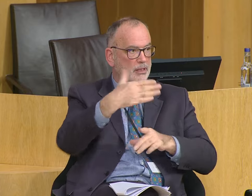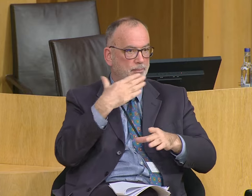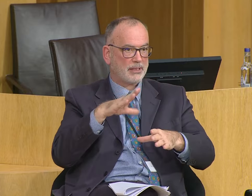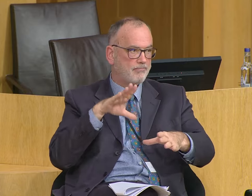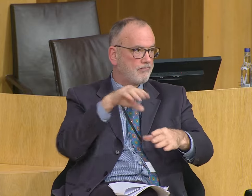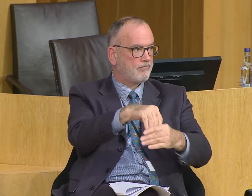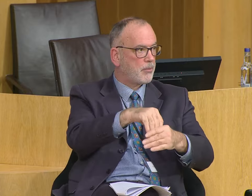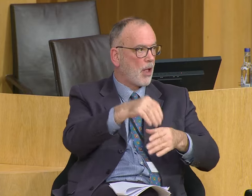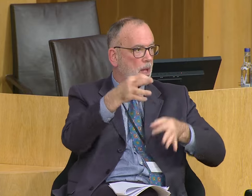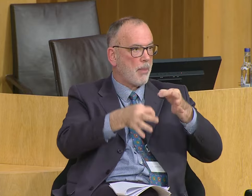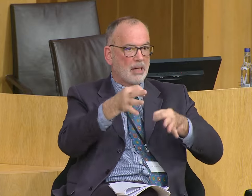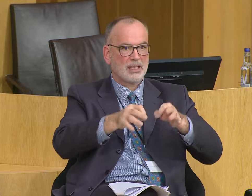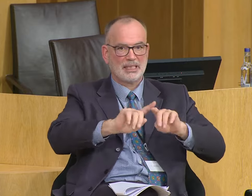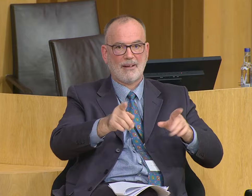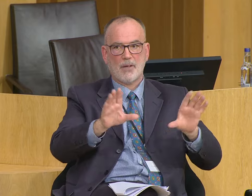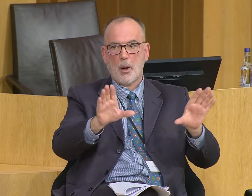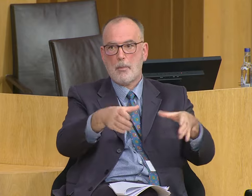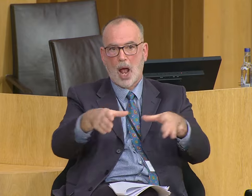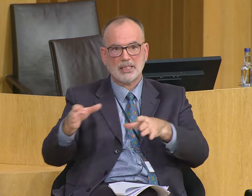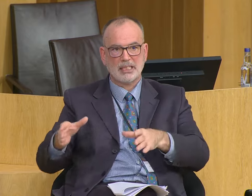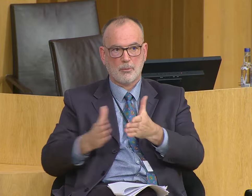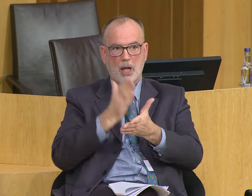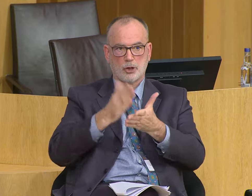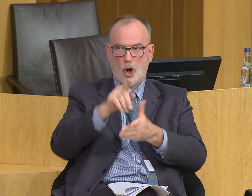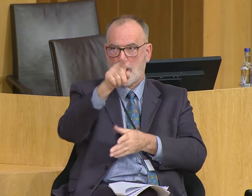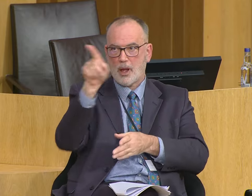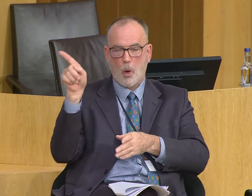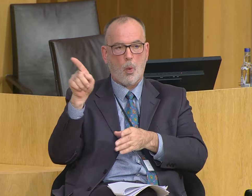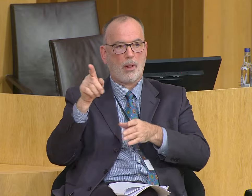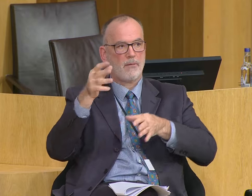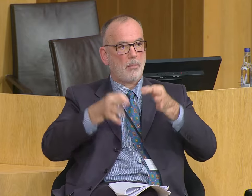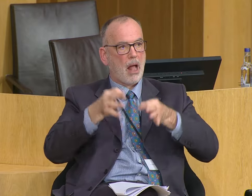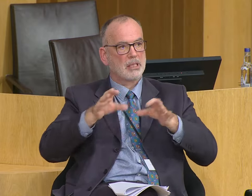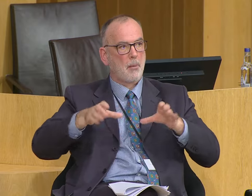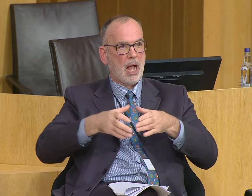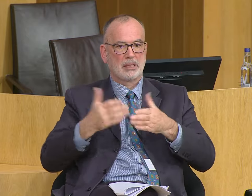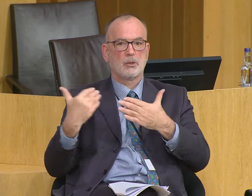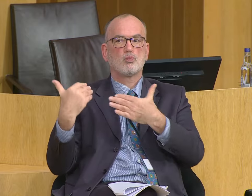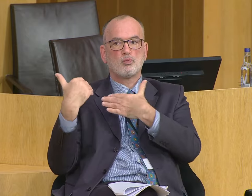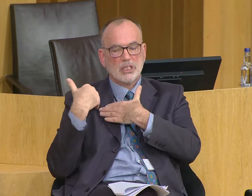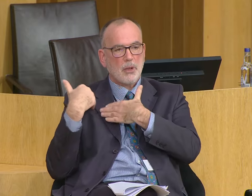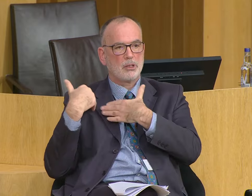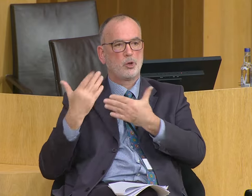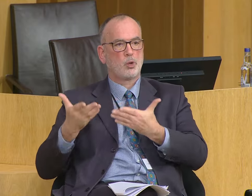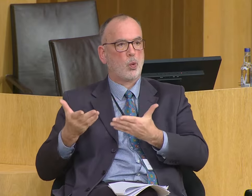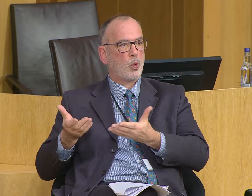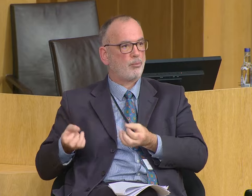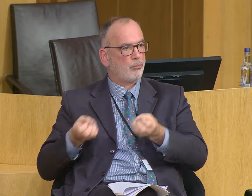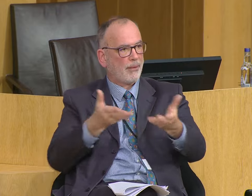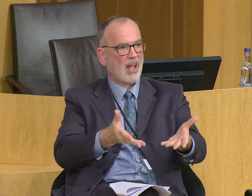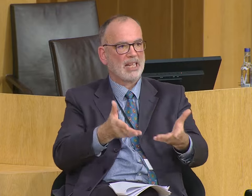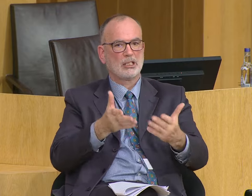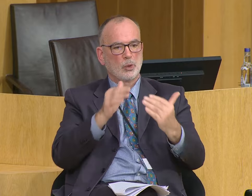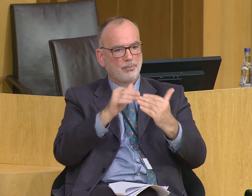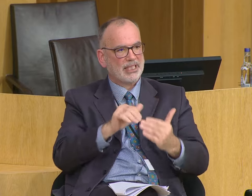start thinking about yourself and the future and getting involved in politics and get involved in the parties and the political parties and